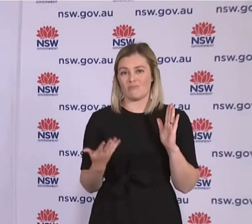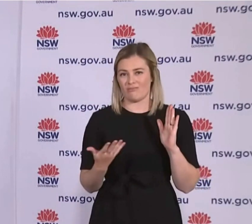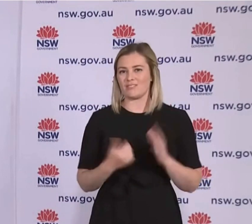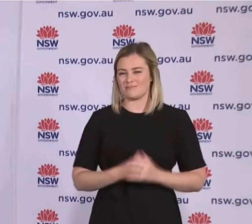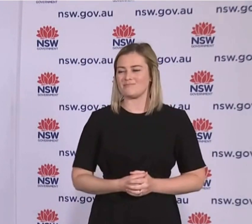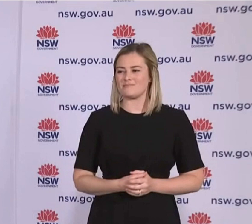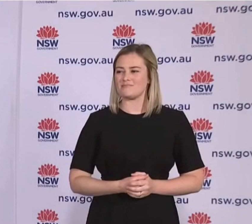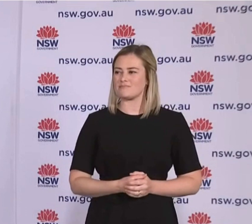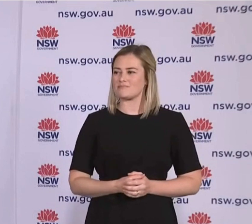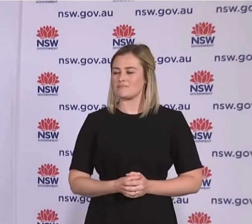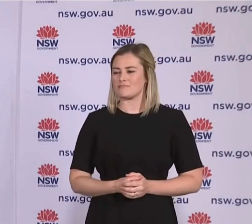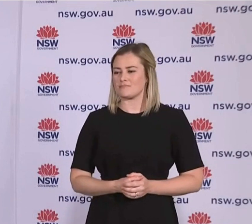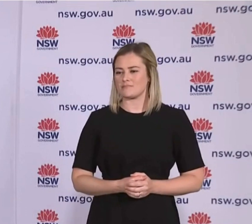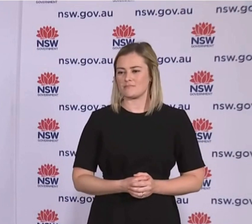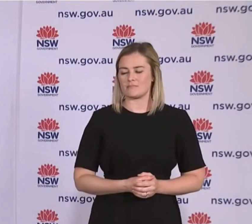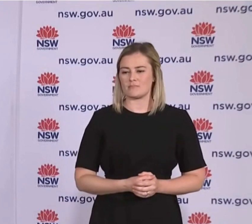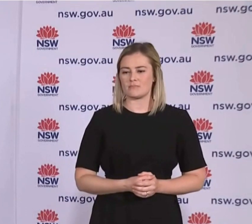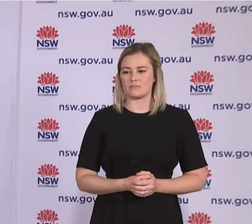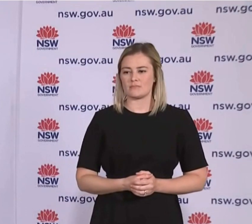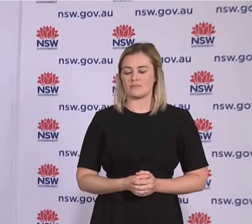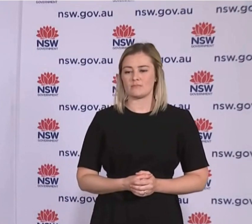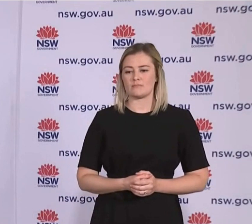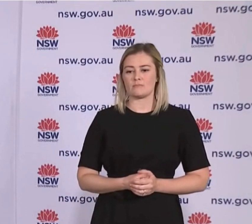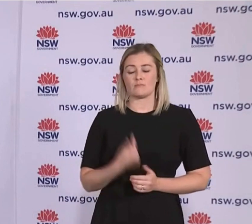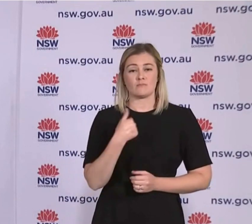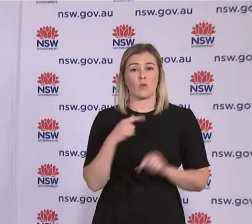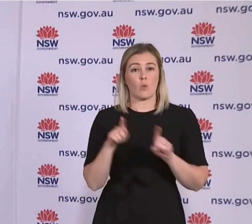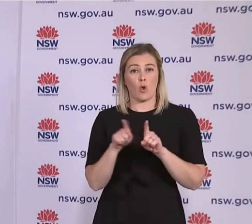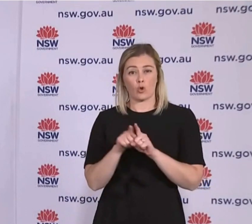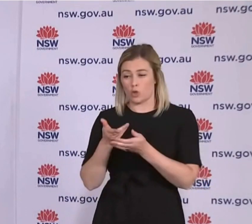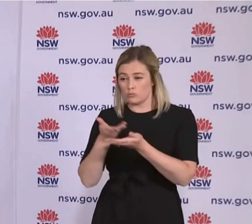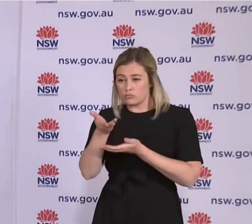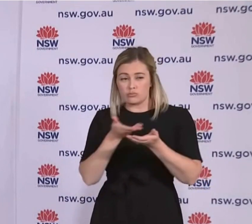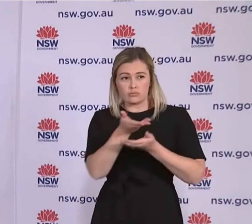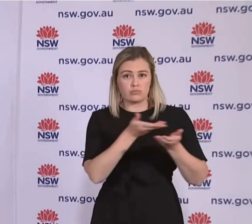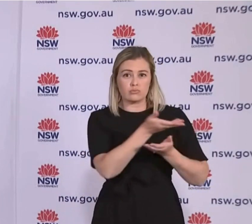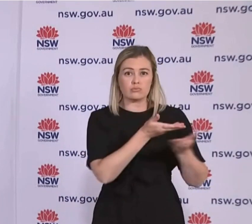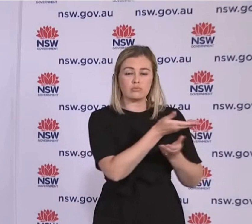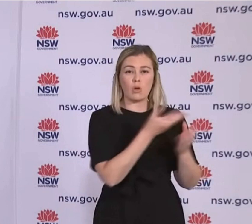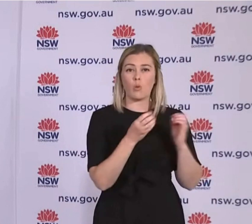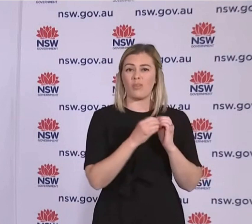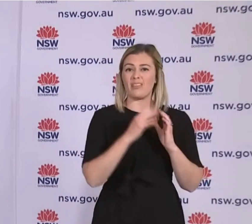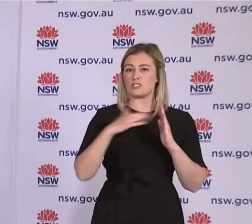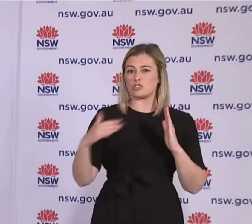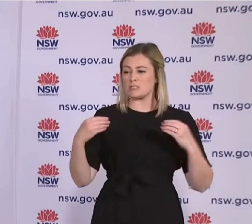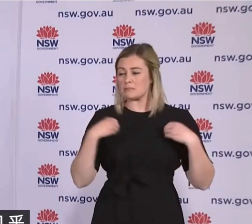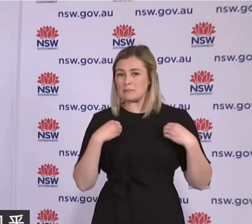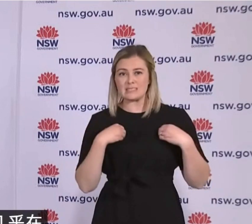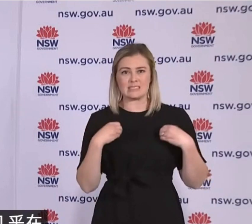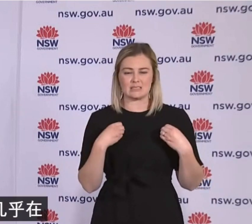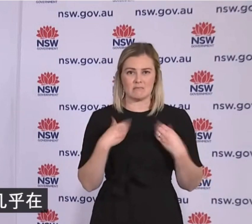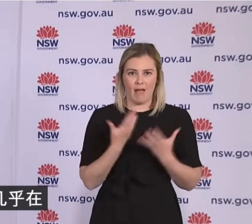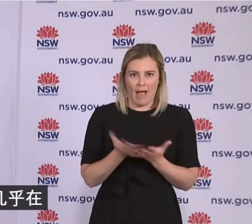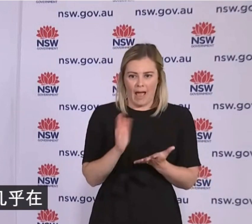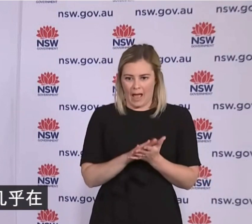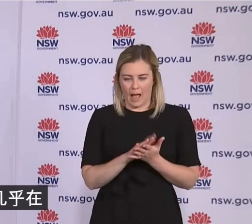We're now in the process of consulting industry in relation to the design of how it should work, and we're pretty